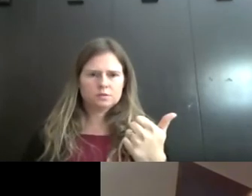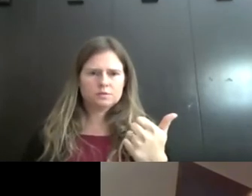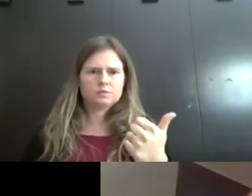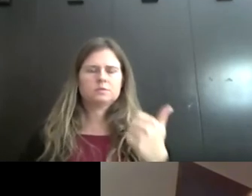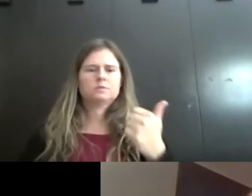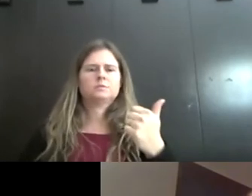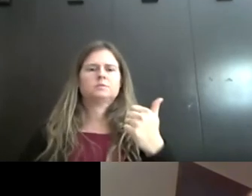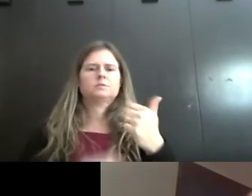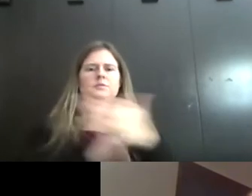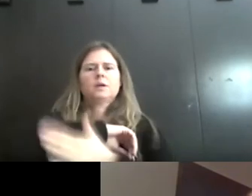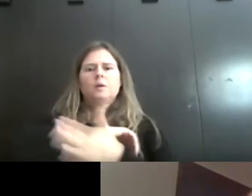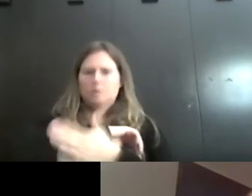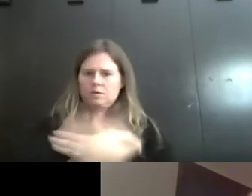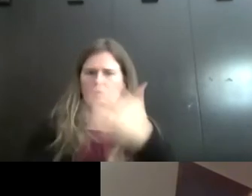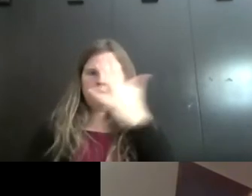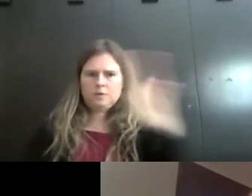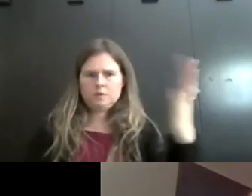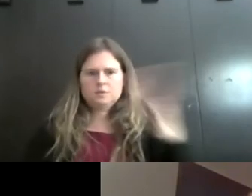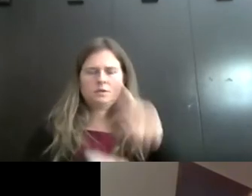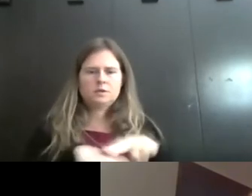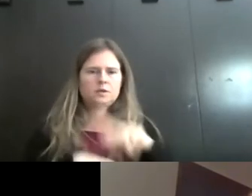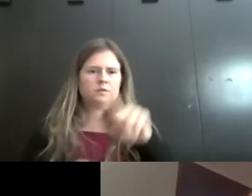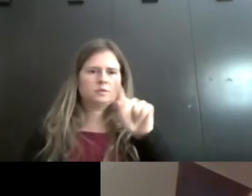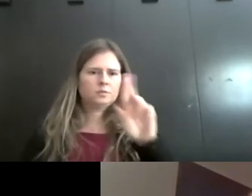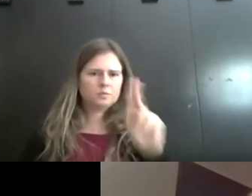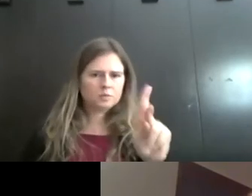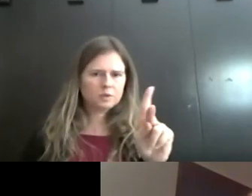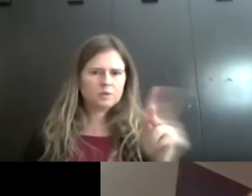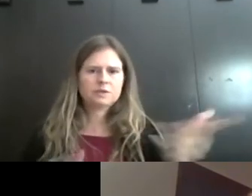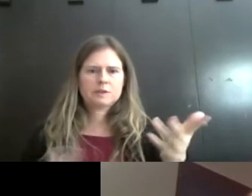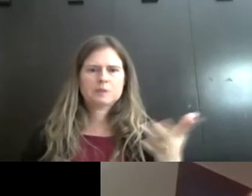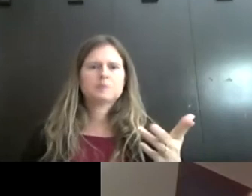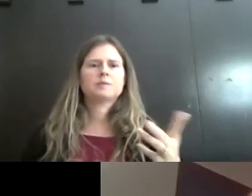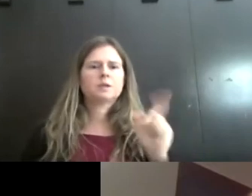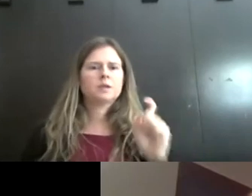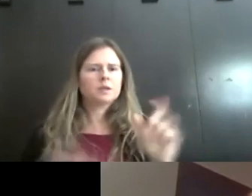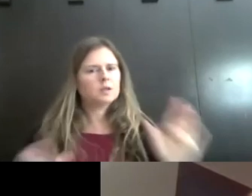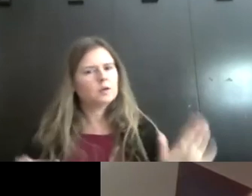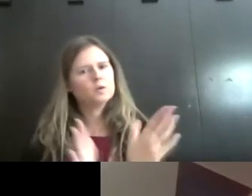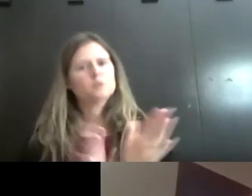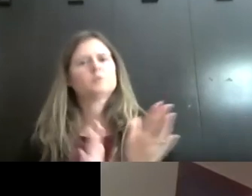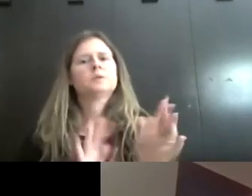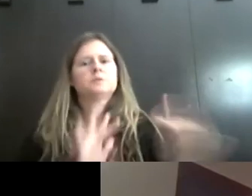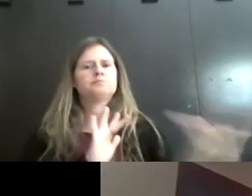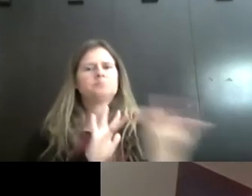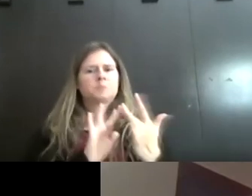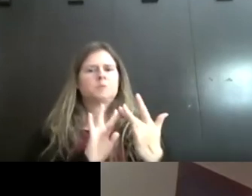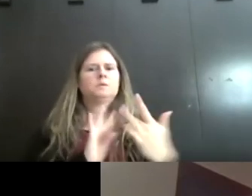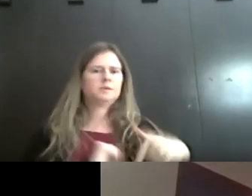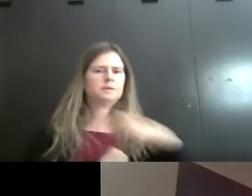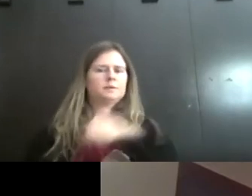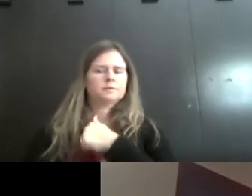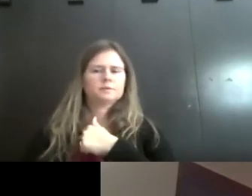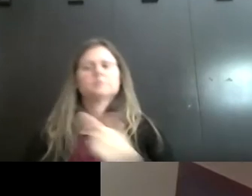county forests and national parks there are in San Luis Obispo County, but they need encouragement to reach out to tribal people.